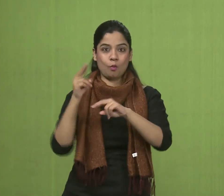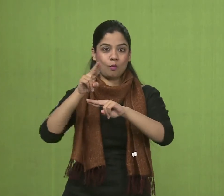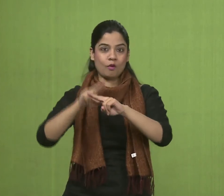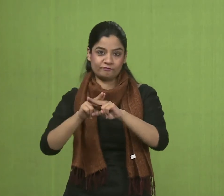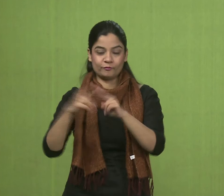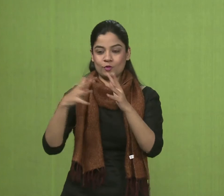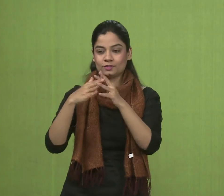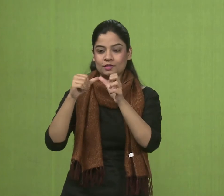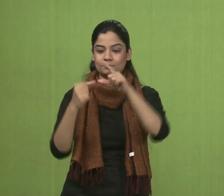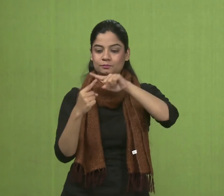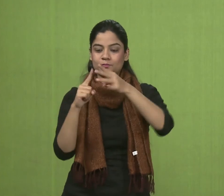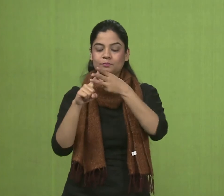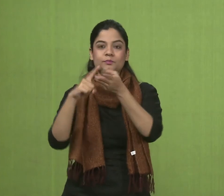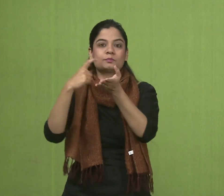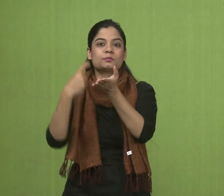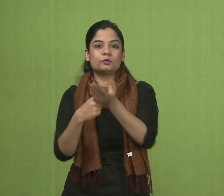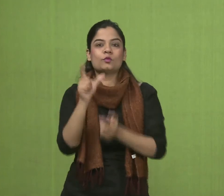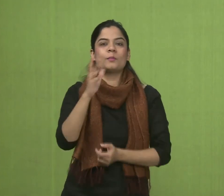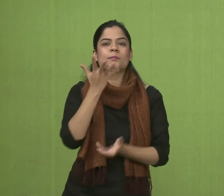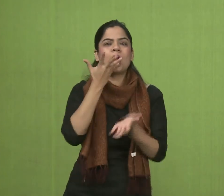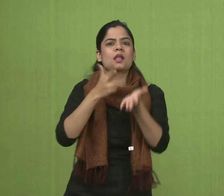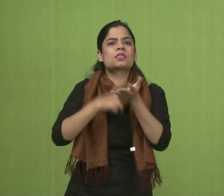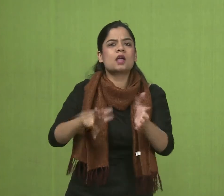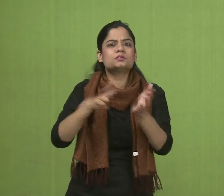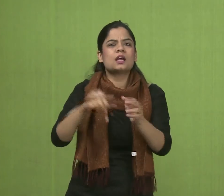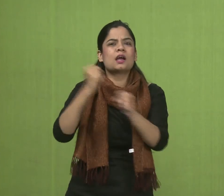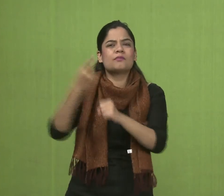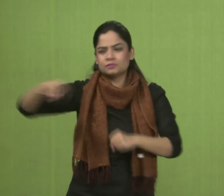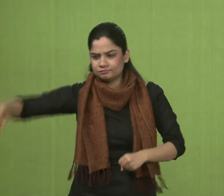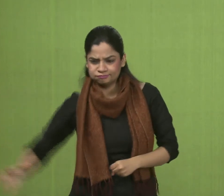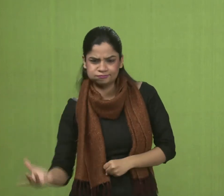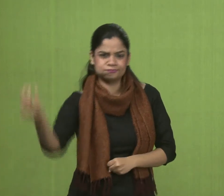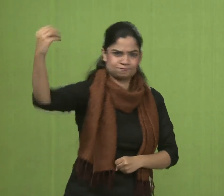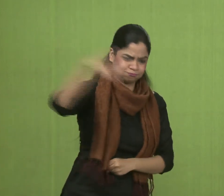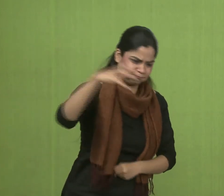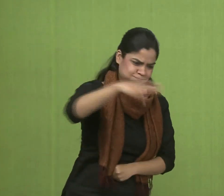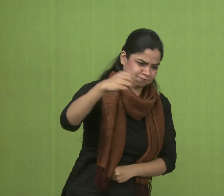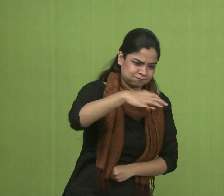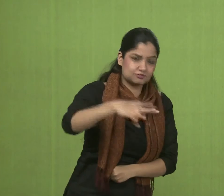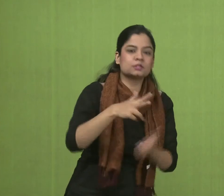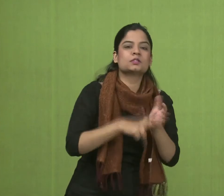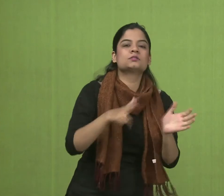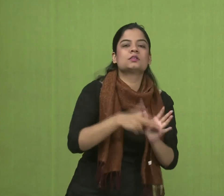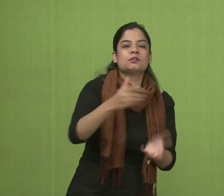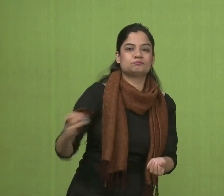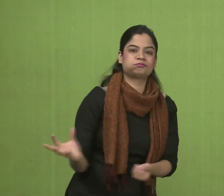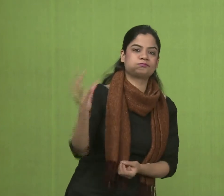From different sources the water comes, like rivers, etc. So natural places from where water comes.